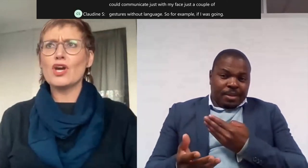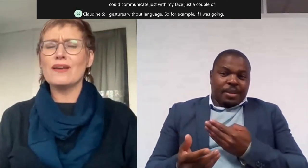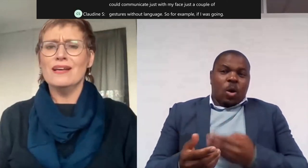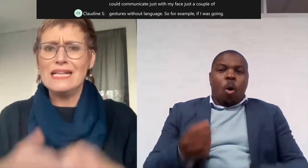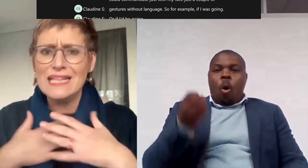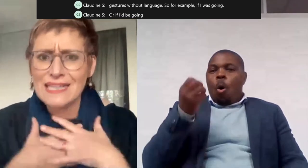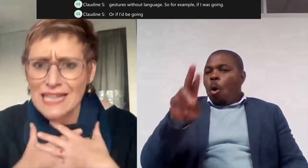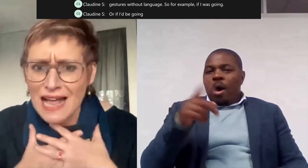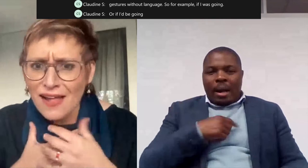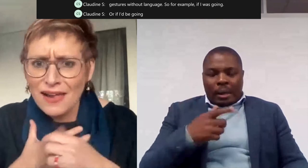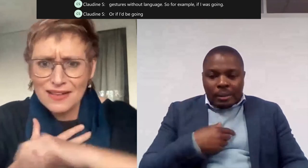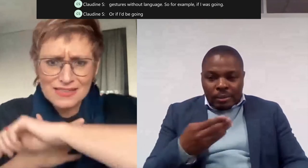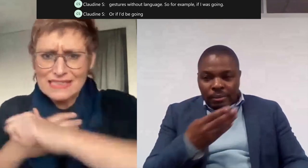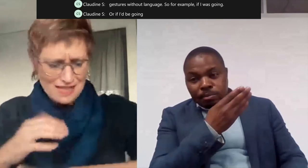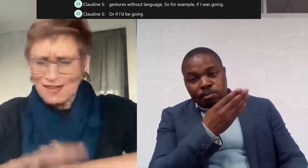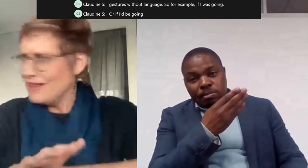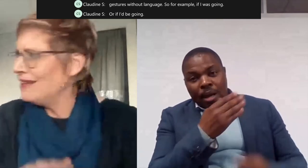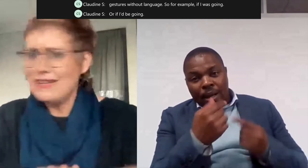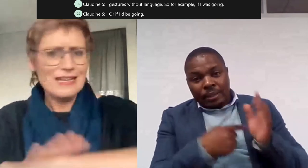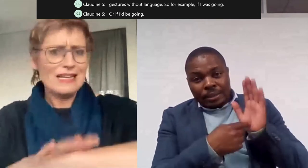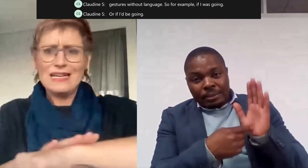or if I'd be going,